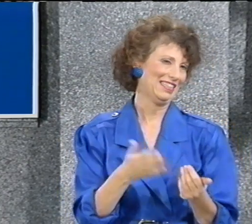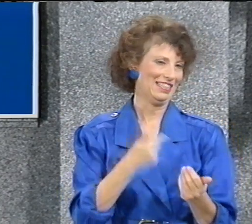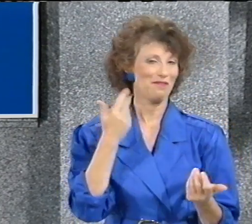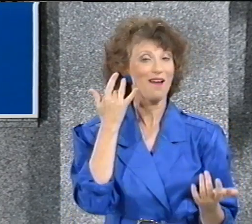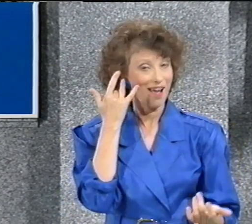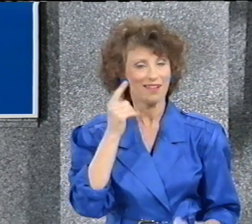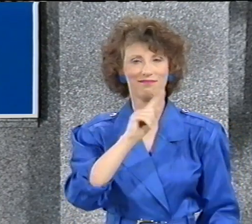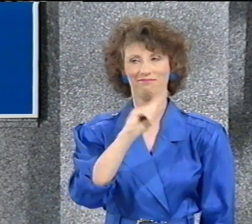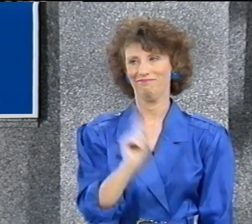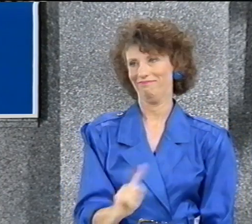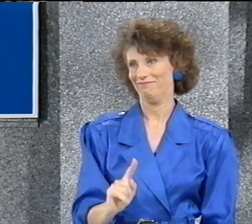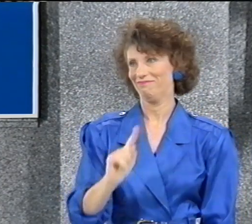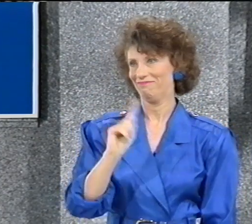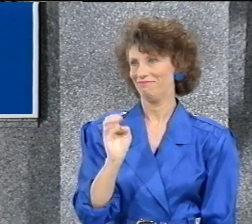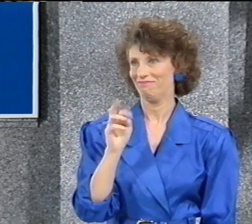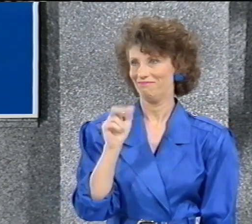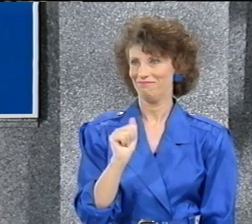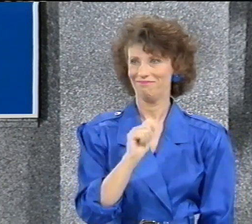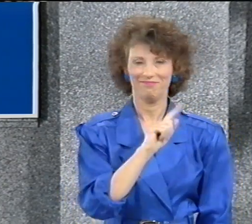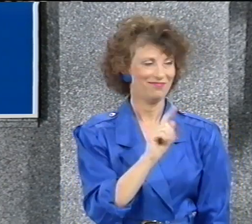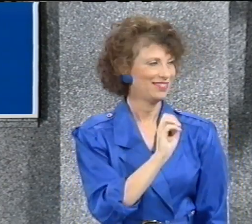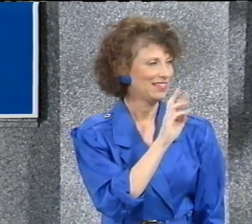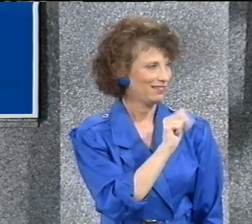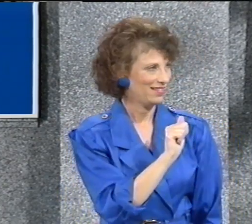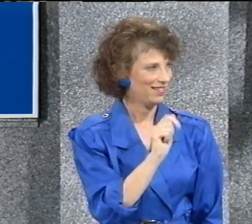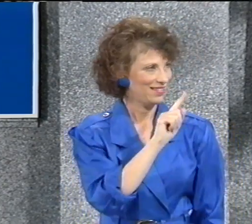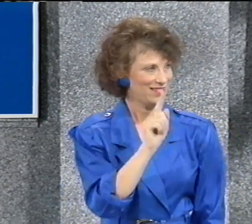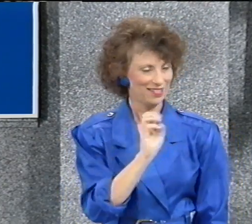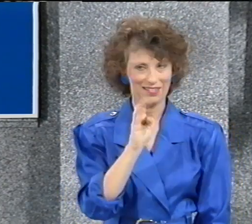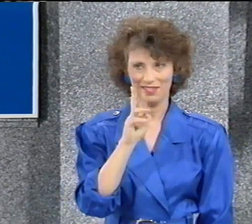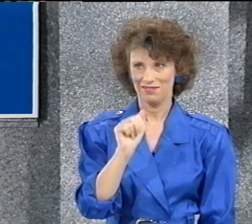That's an easy one because of the Z in that word.